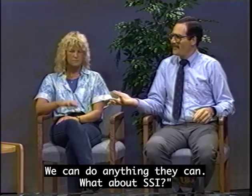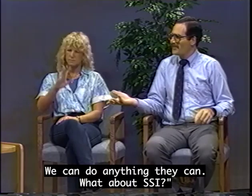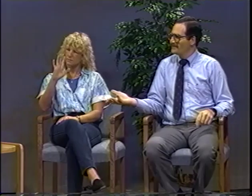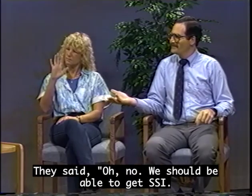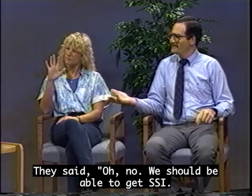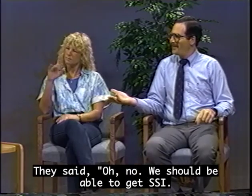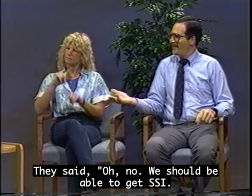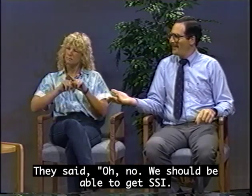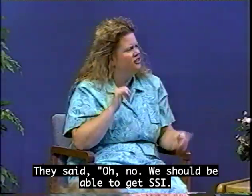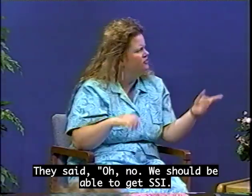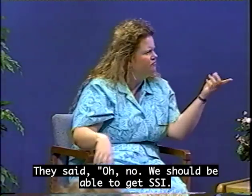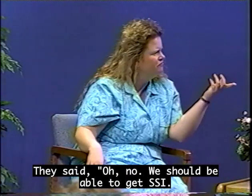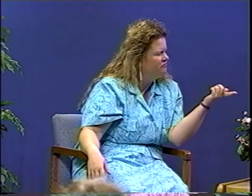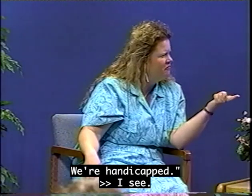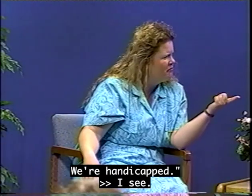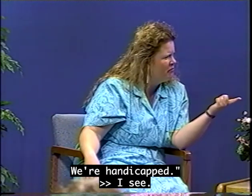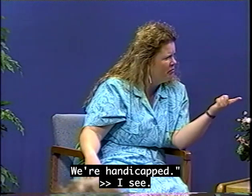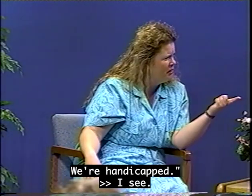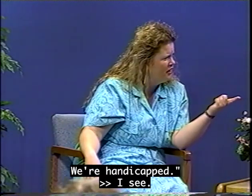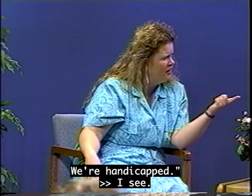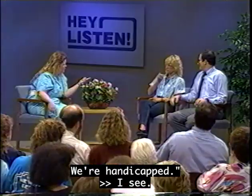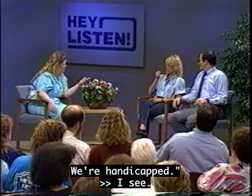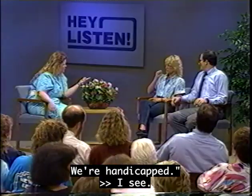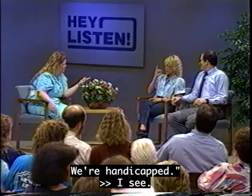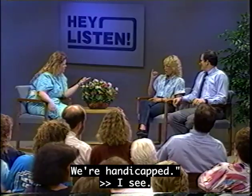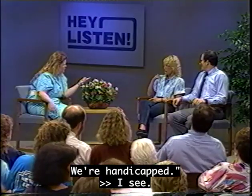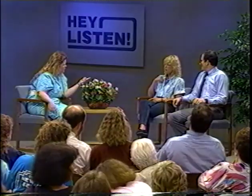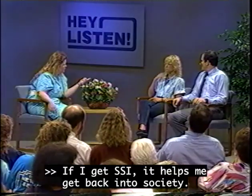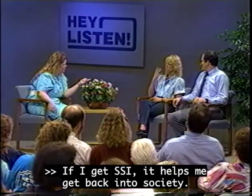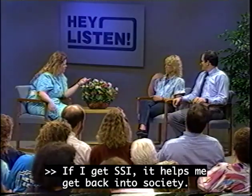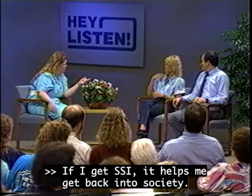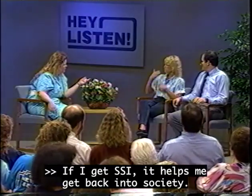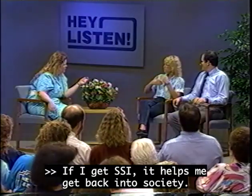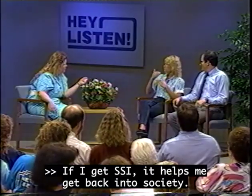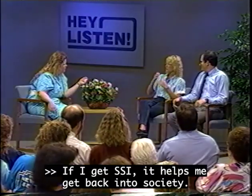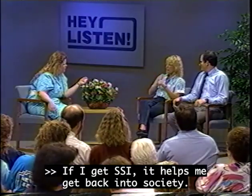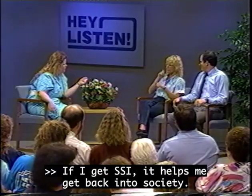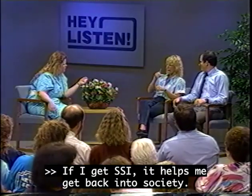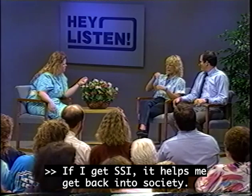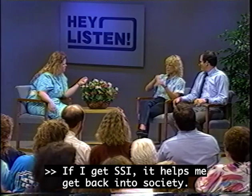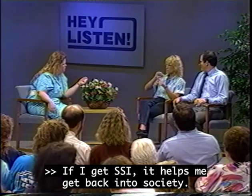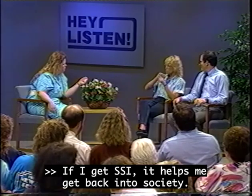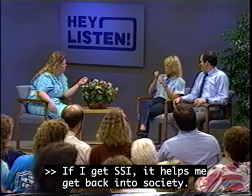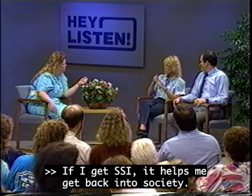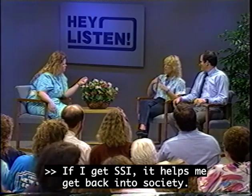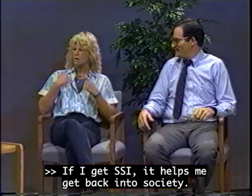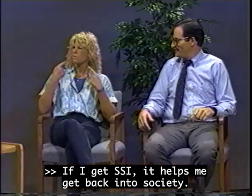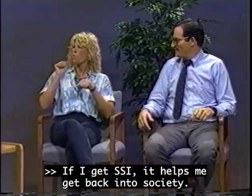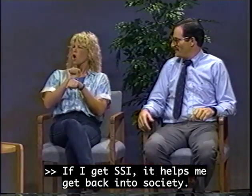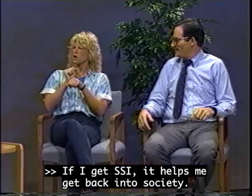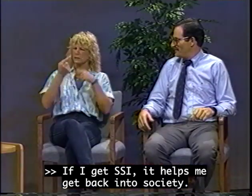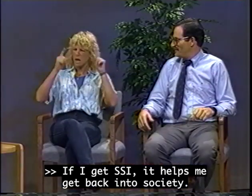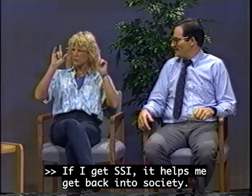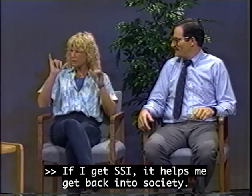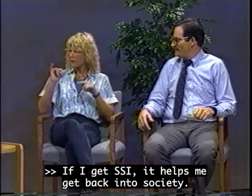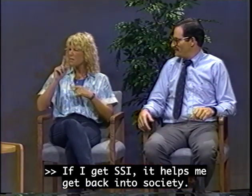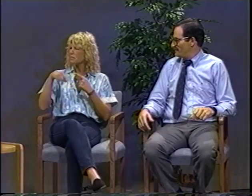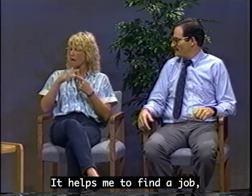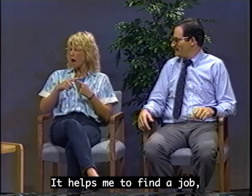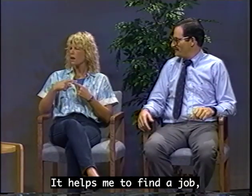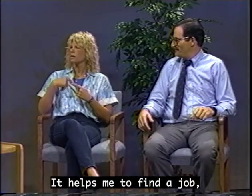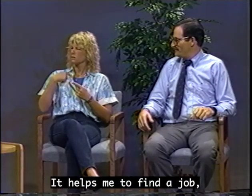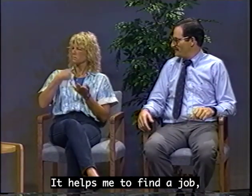can. What about SSI? And so, oh no, we should be able to get SSI. We're handicapped. If I get SSI, it helps me get back into